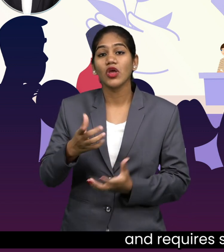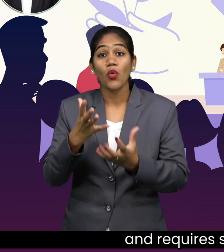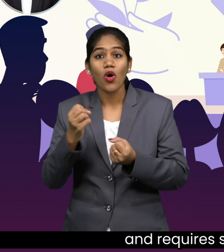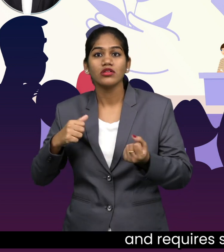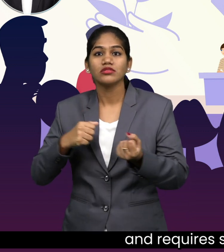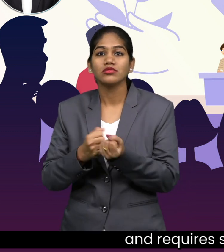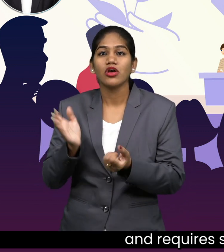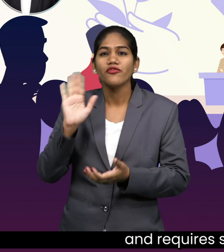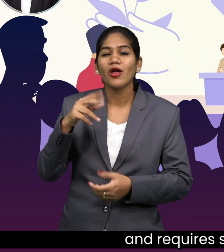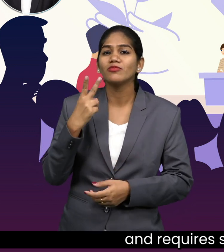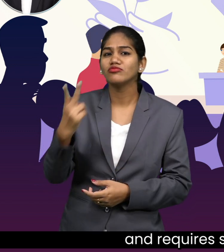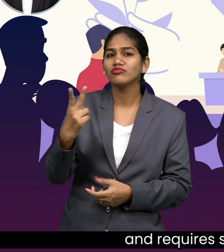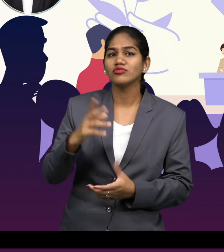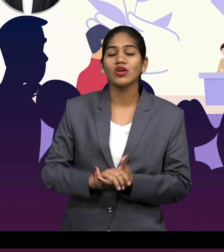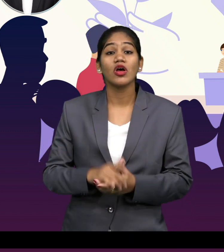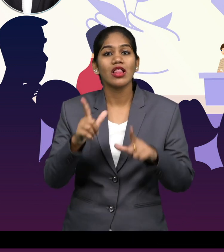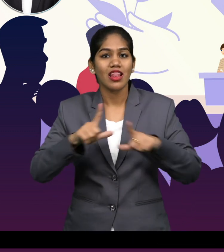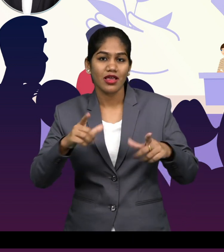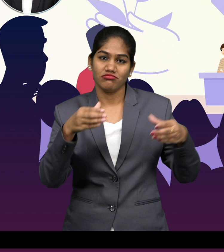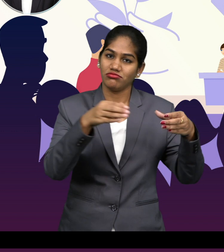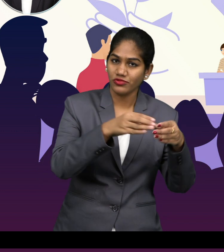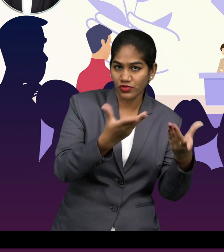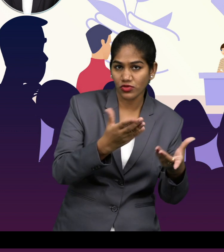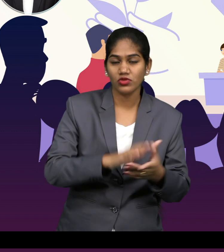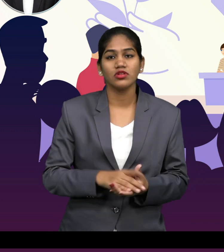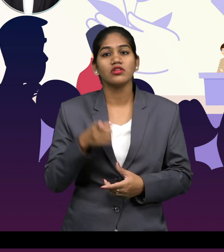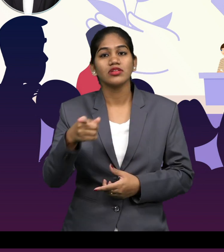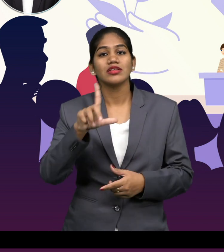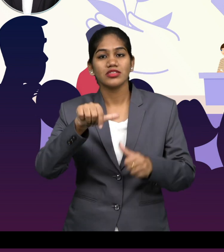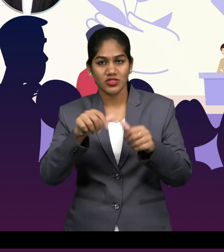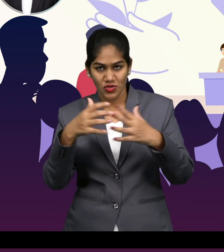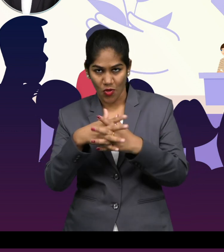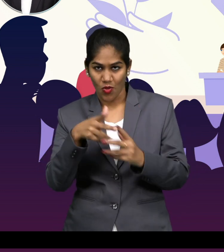support from both linguistic groups for laws.